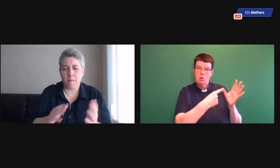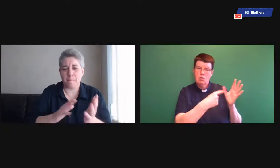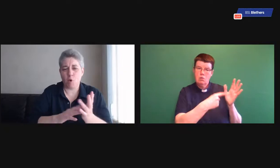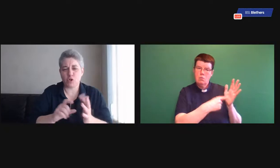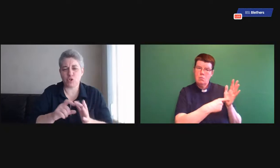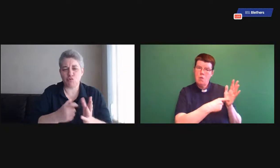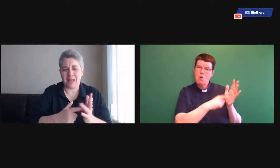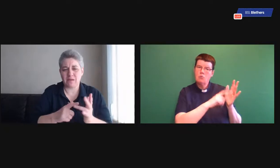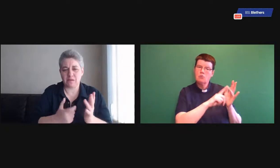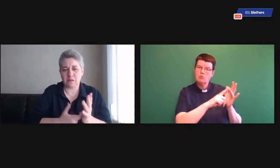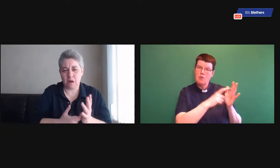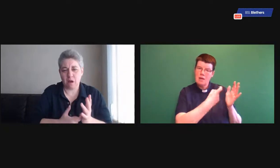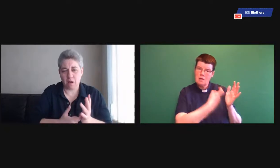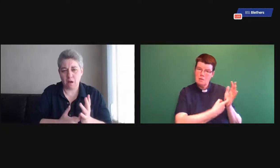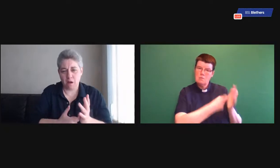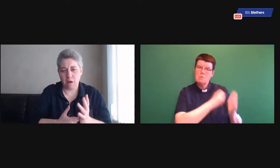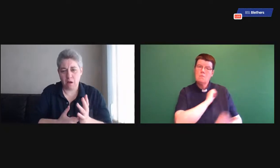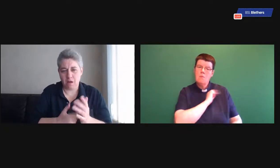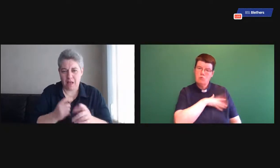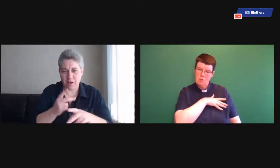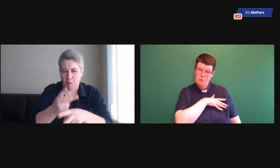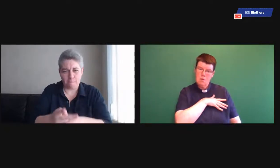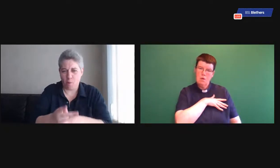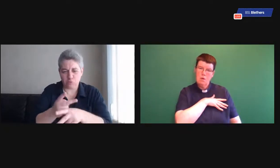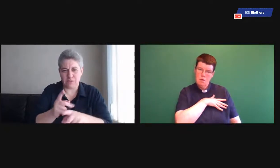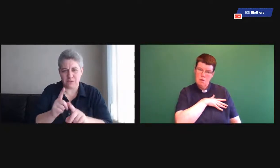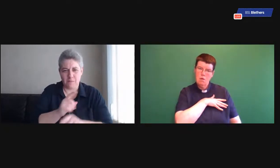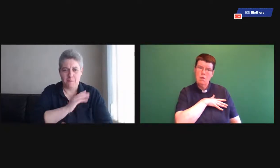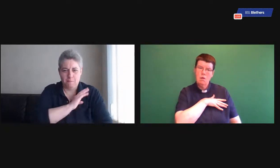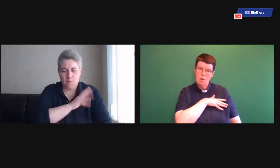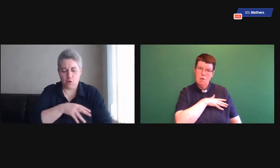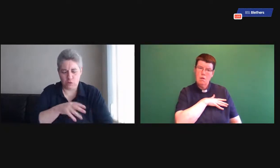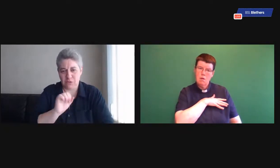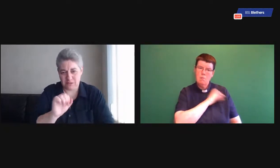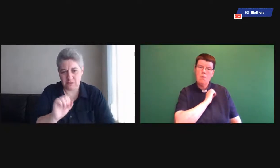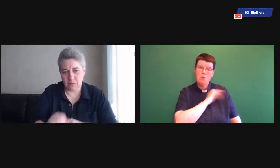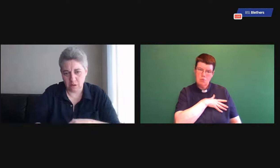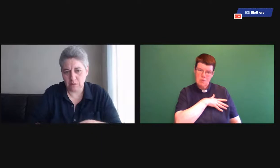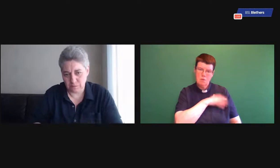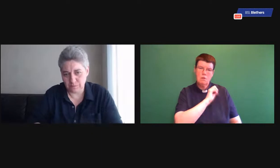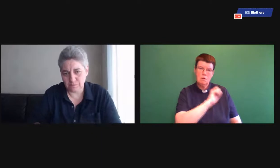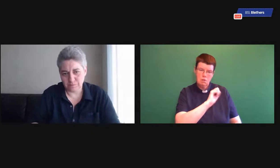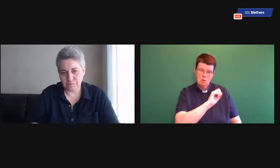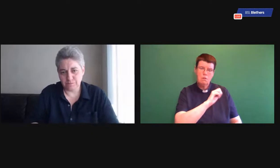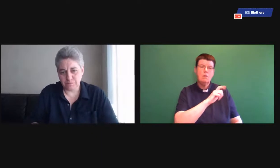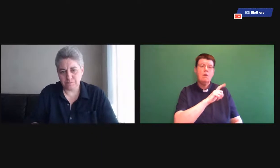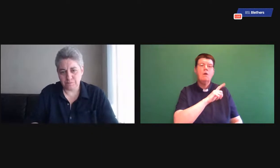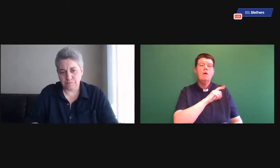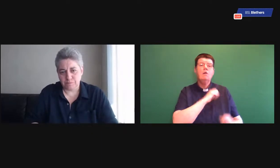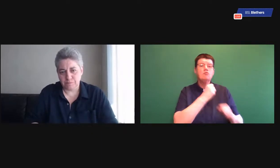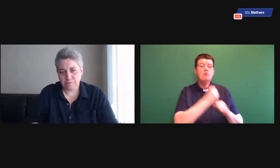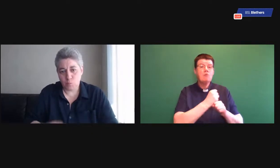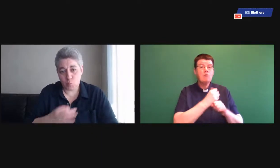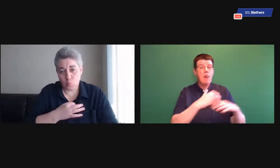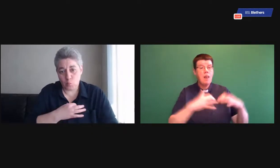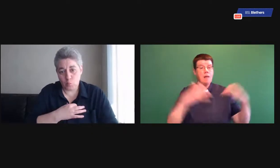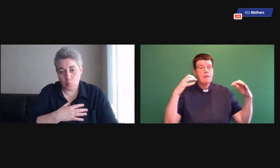moderator. Moderator, yep, moderator, and that's the sign for the moderator. And this